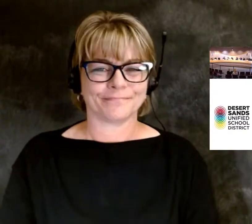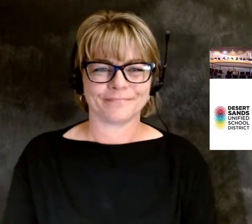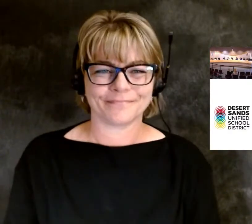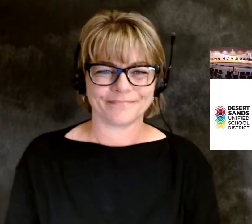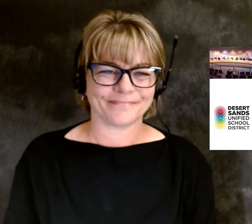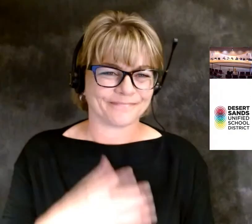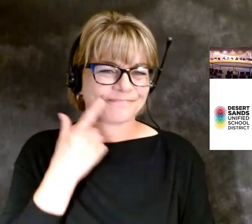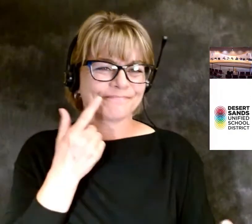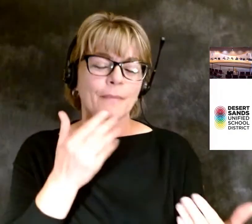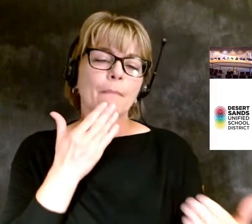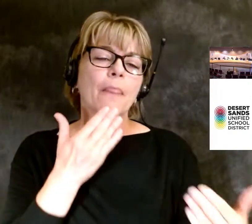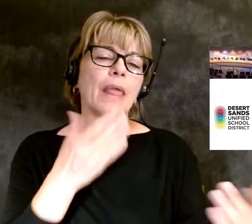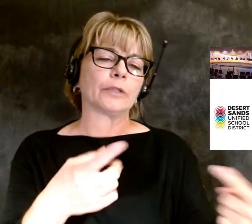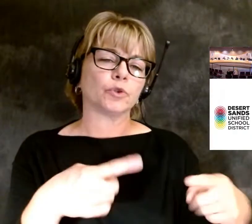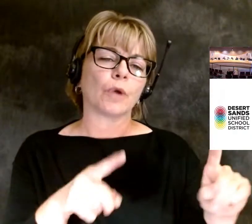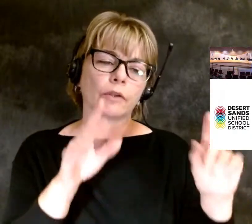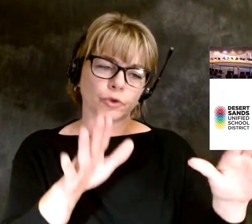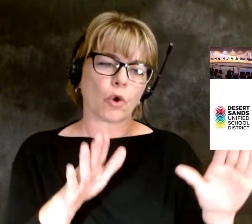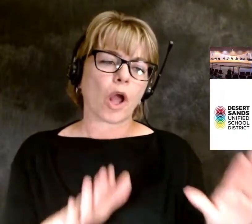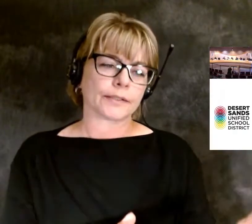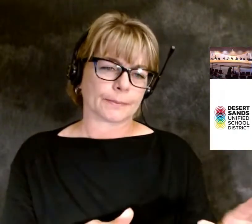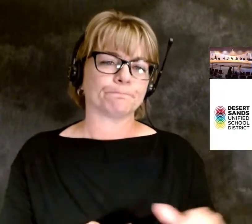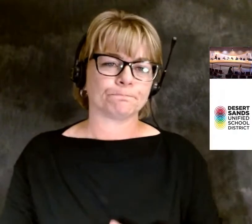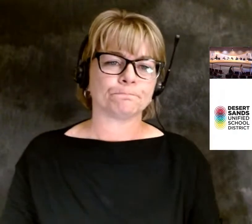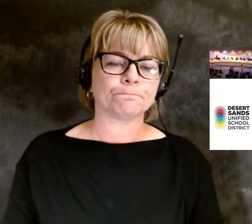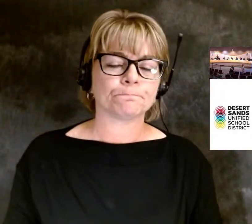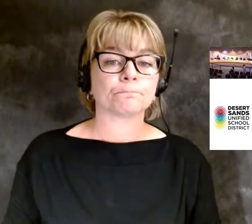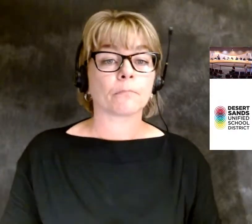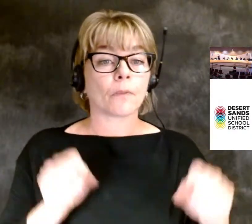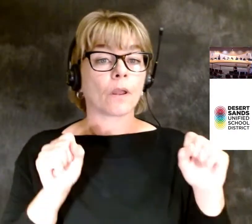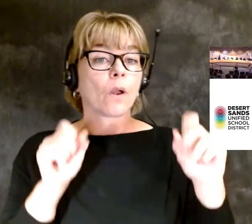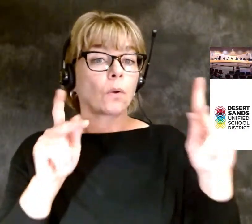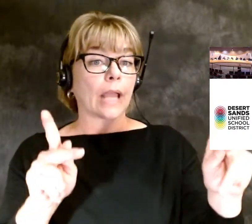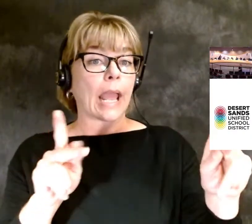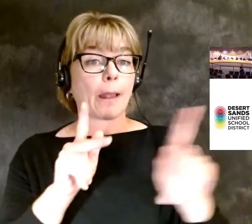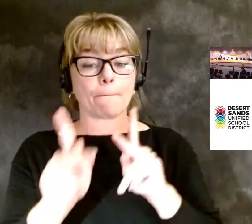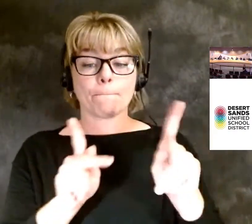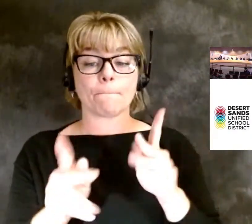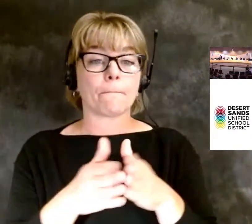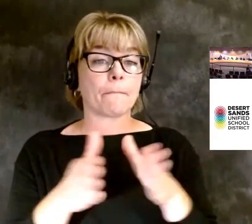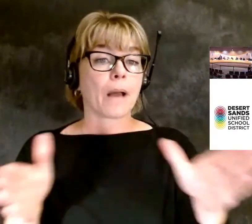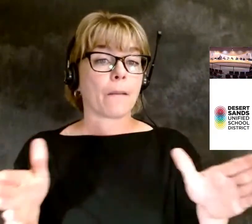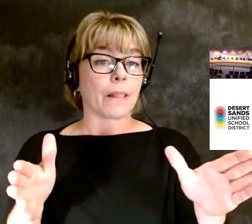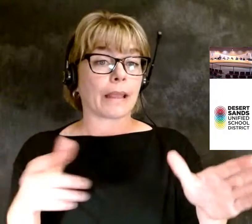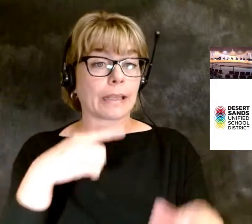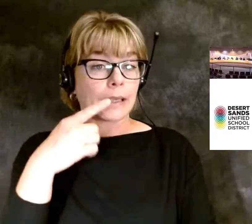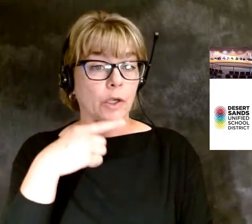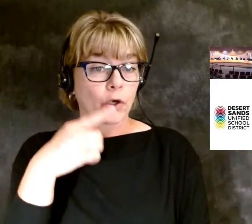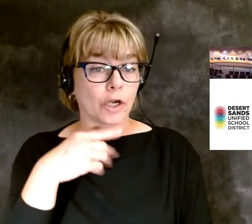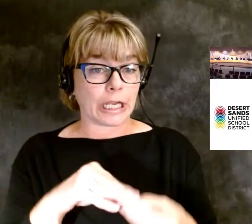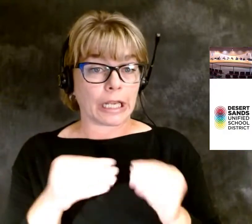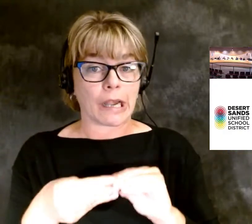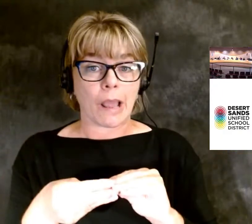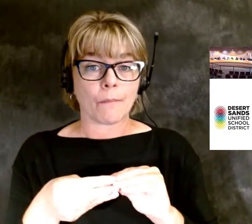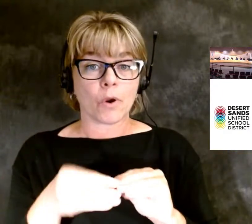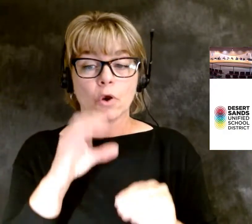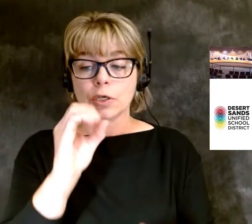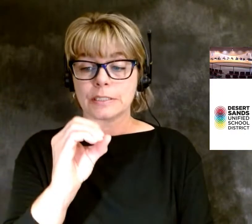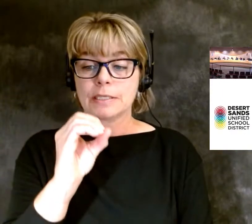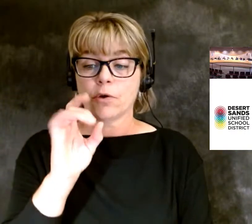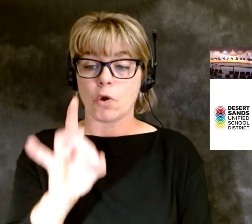Thanks, you guys. You're awesome. Okay, public hearing. Public hearing number